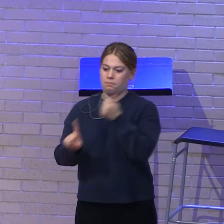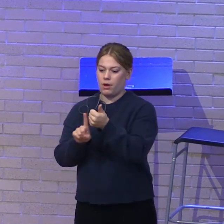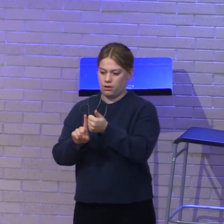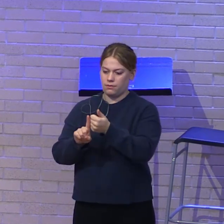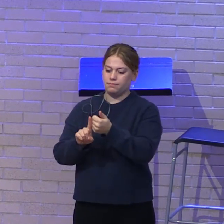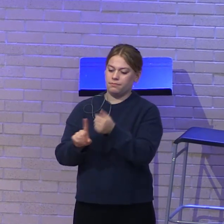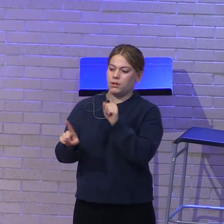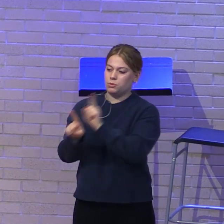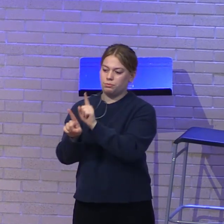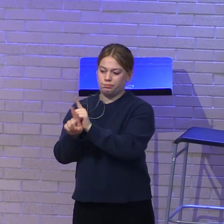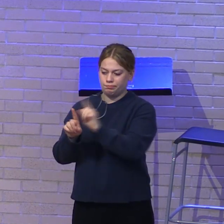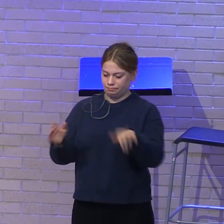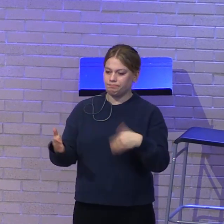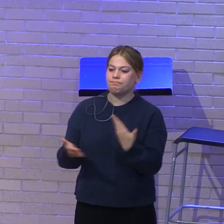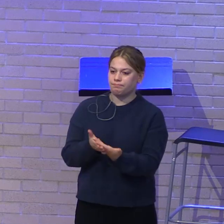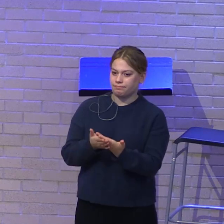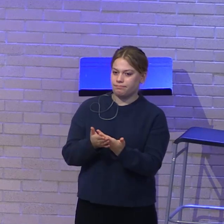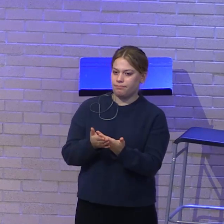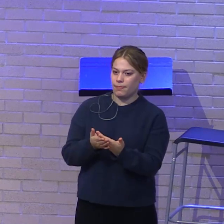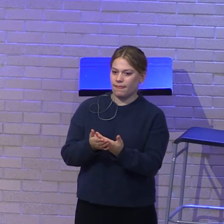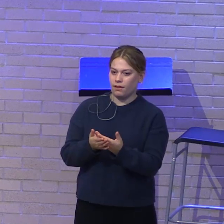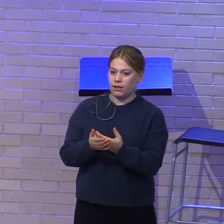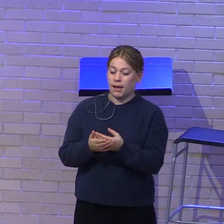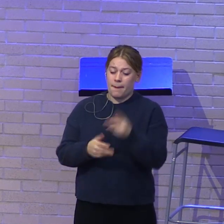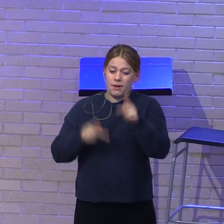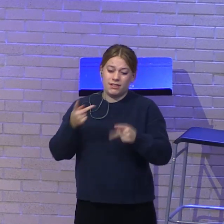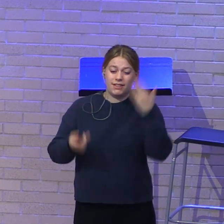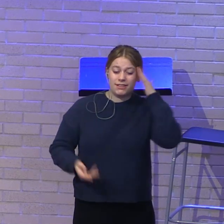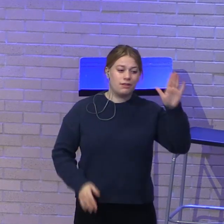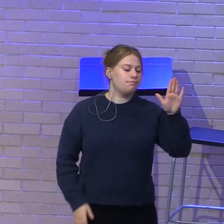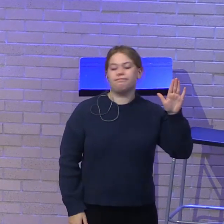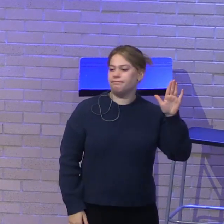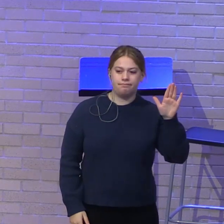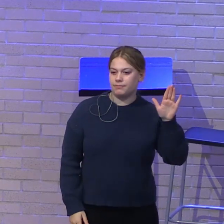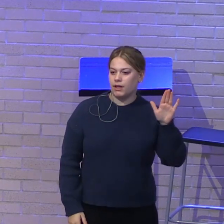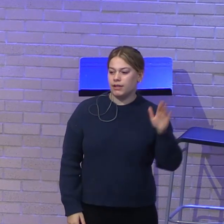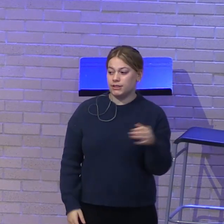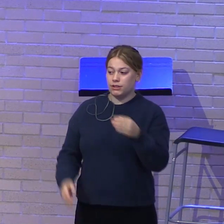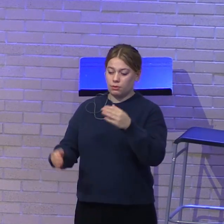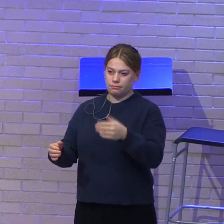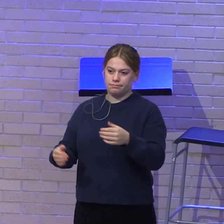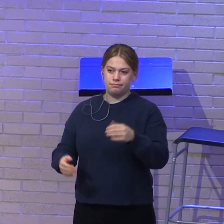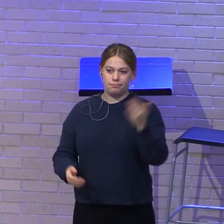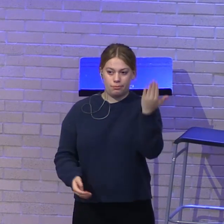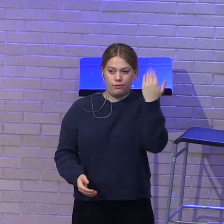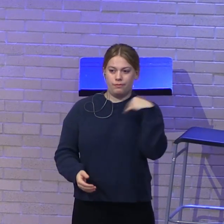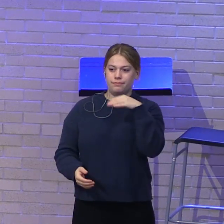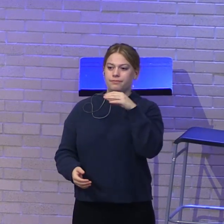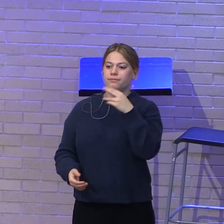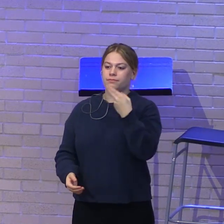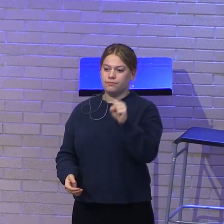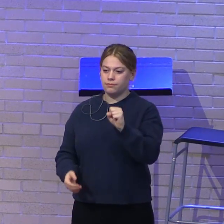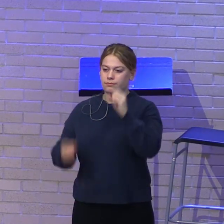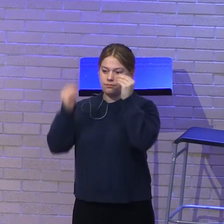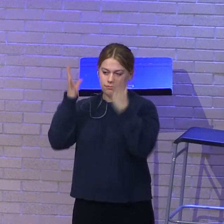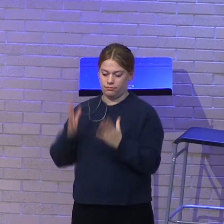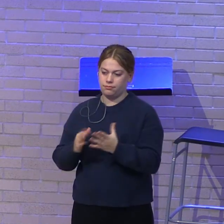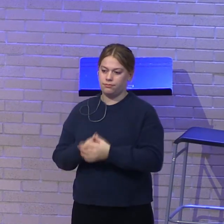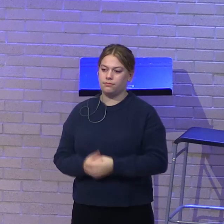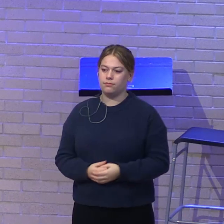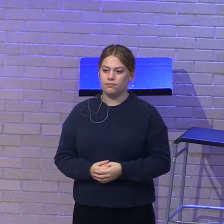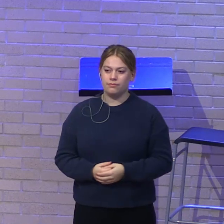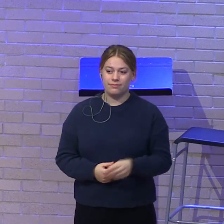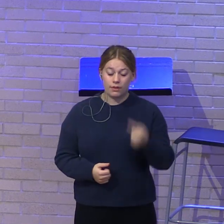wasn't just some stranger. She happened to be one of my old high school teachers, Eileen Corson. Although I had known her, I was